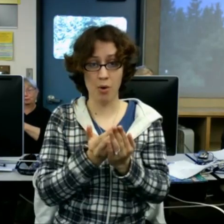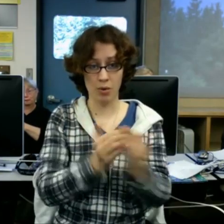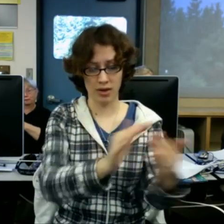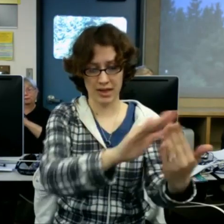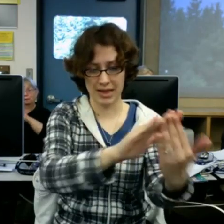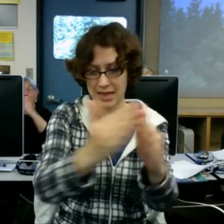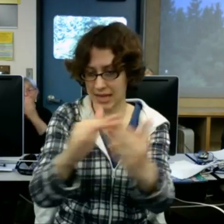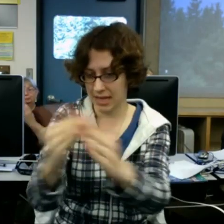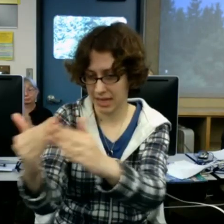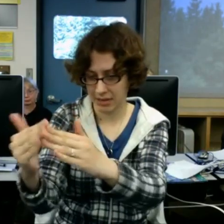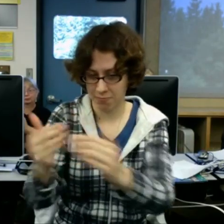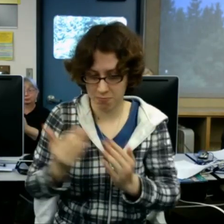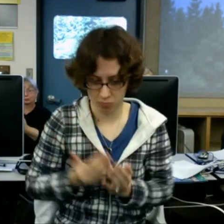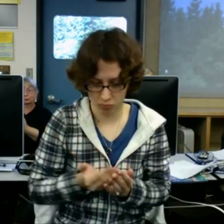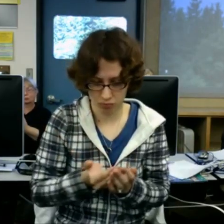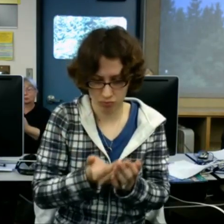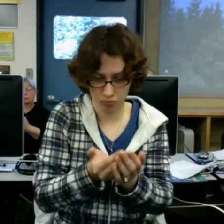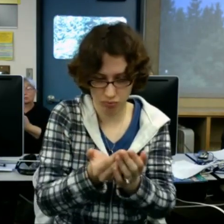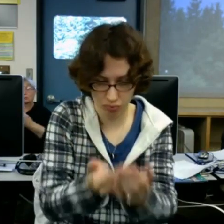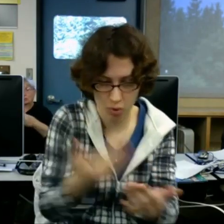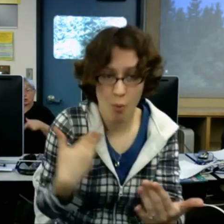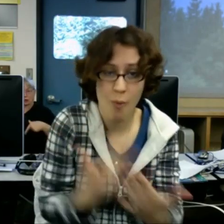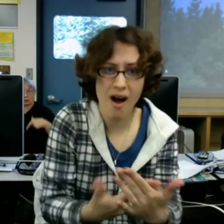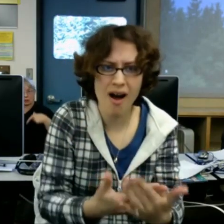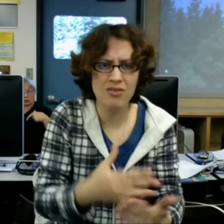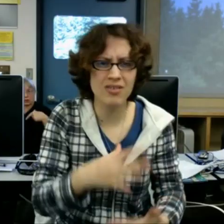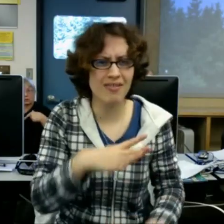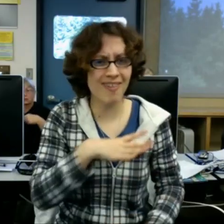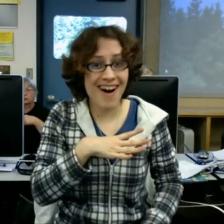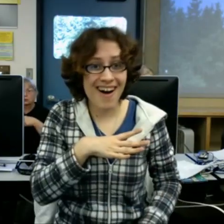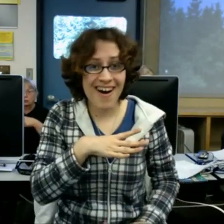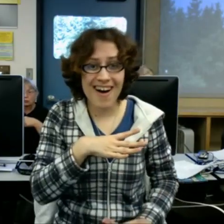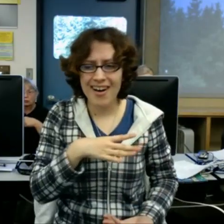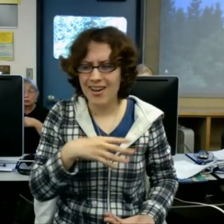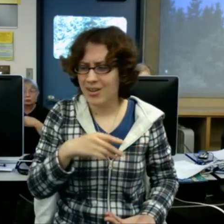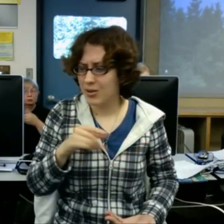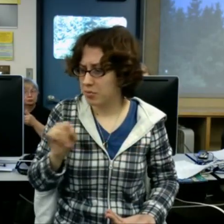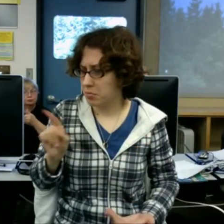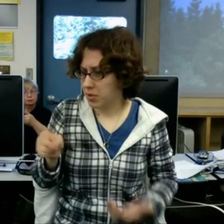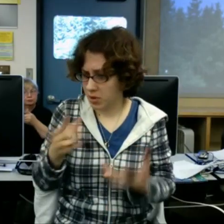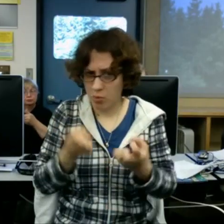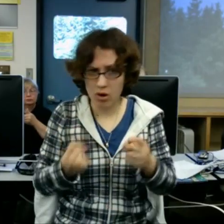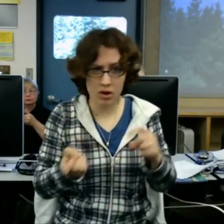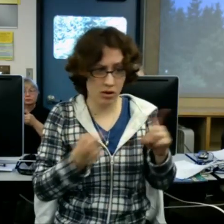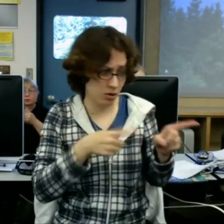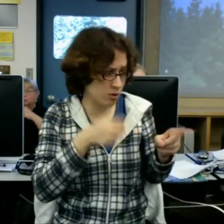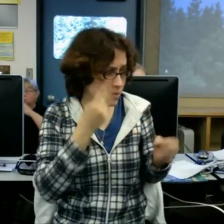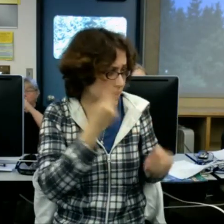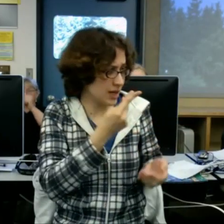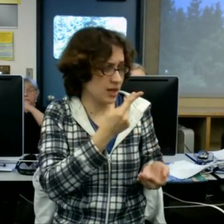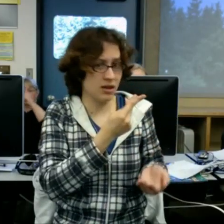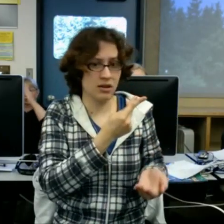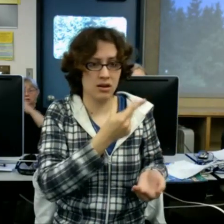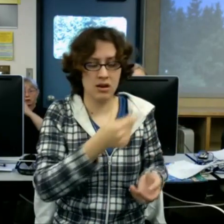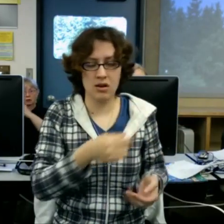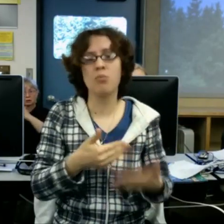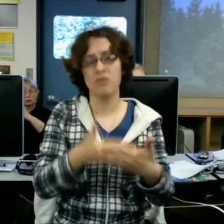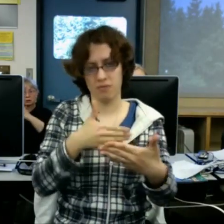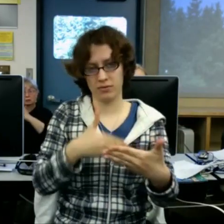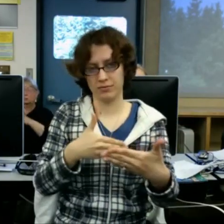boat had arrived safely to the city. So he wanted to go check it out. But